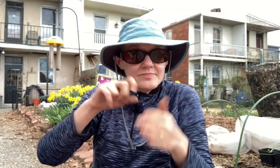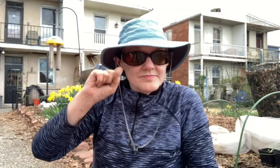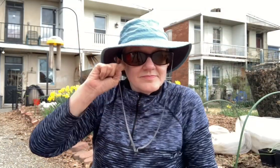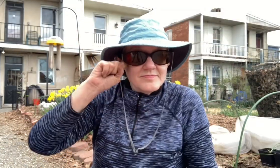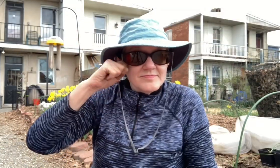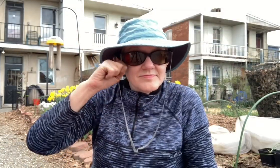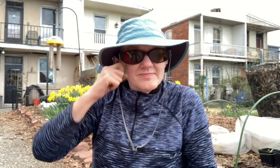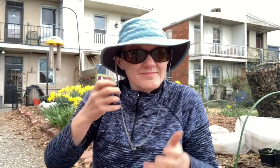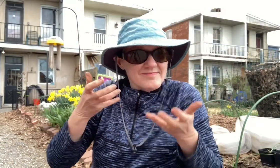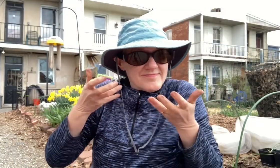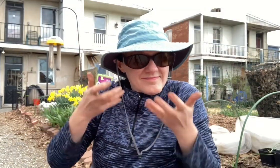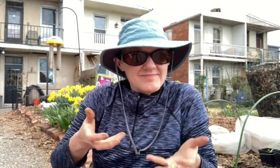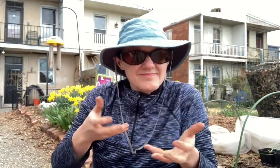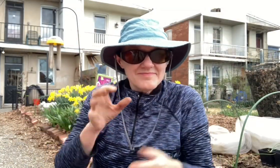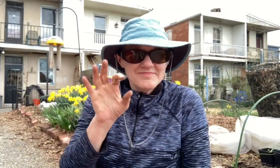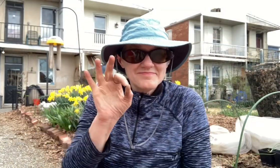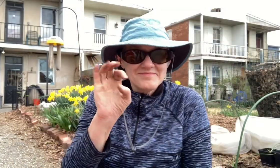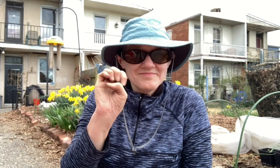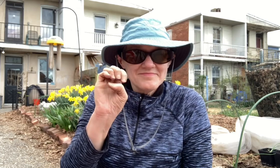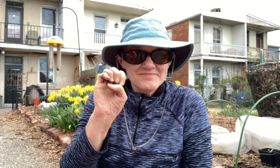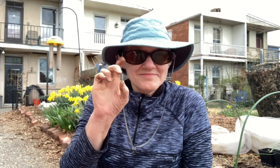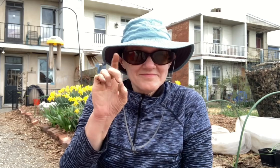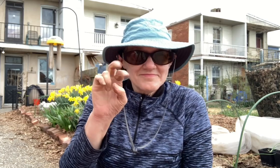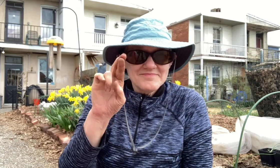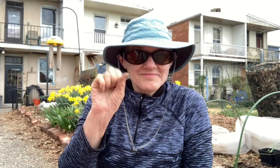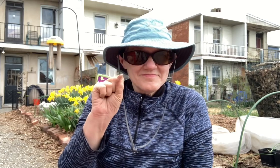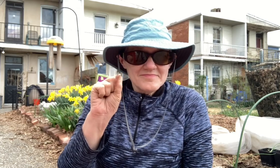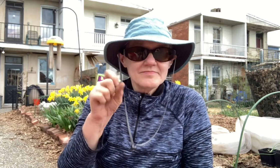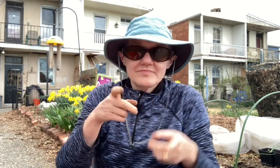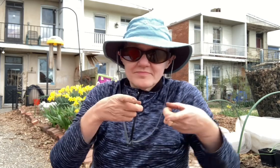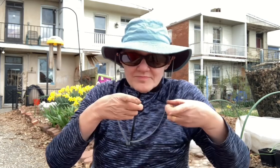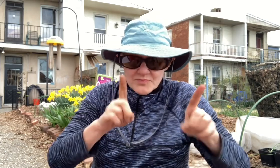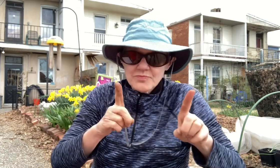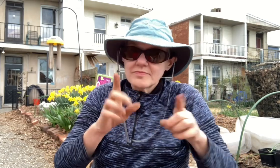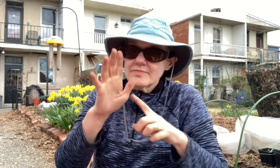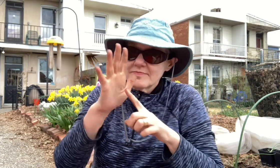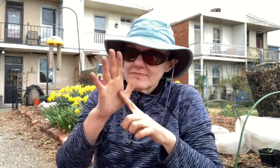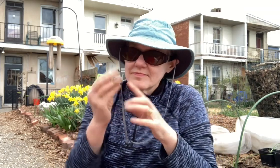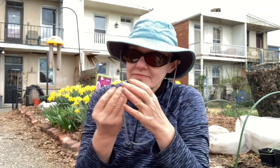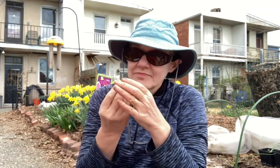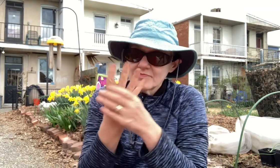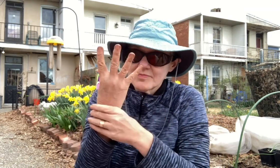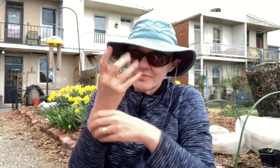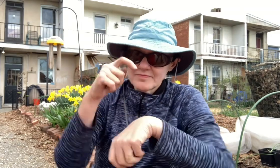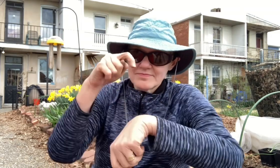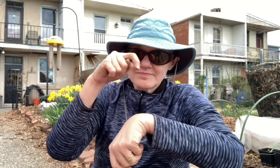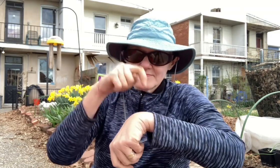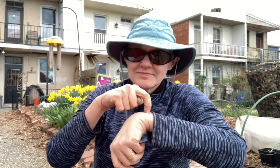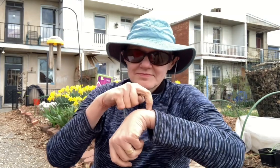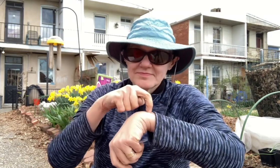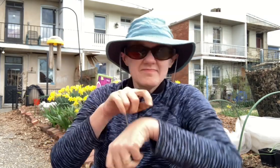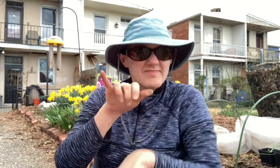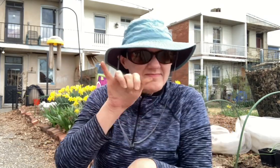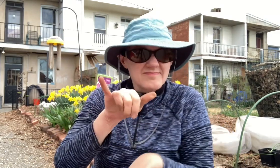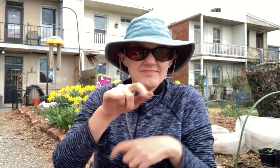Now you'll read that onions are heavy feeders, and you want to feed them during the leaf